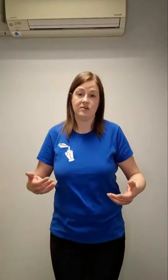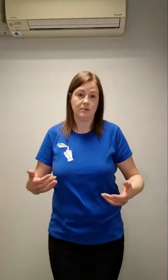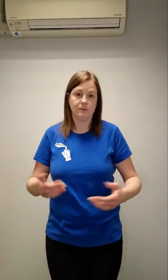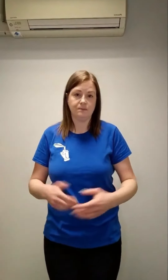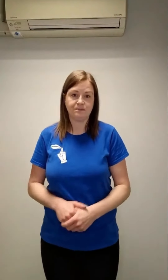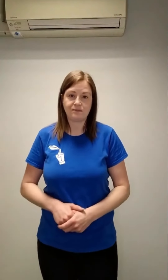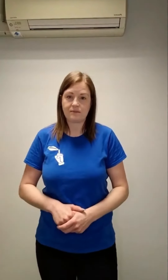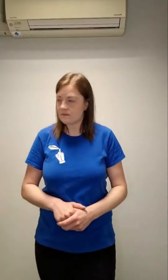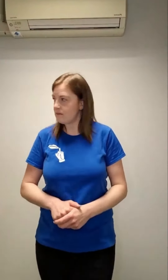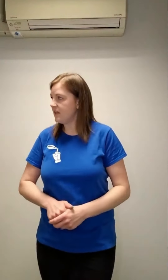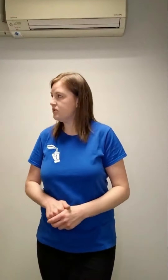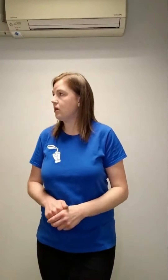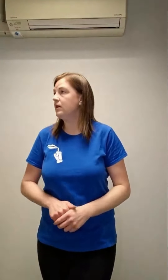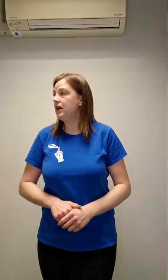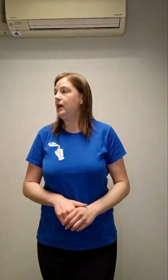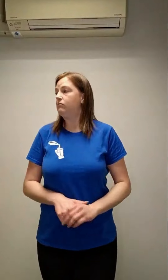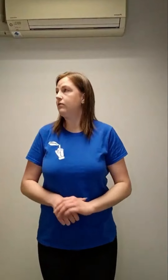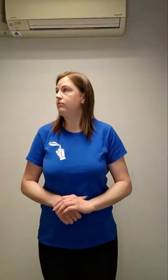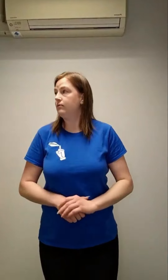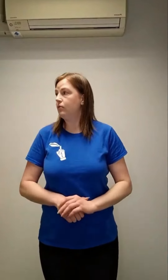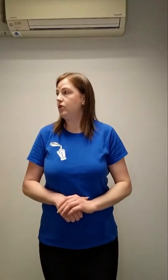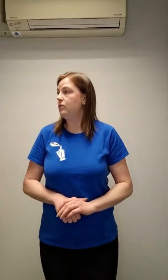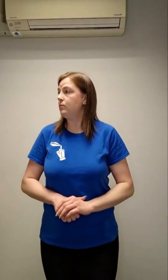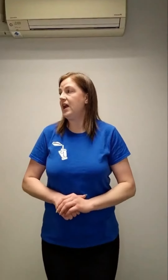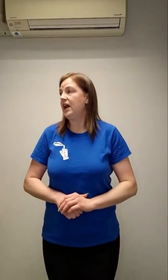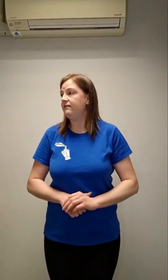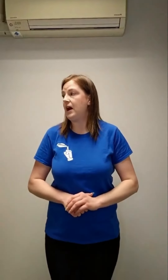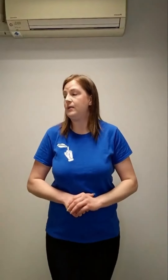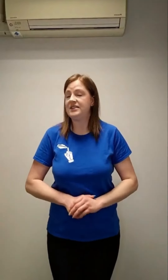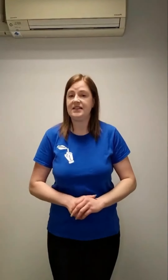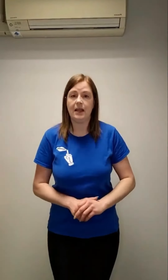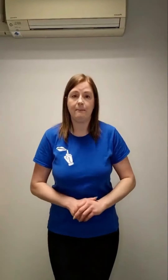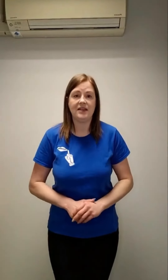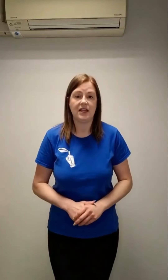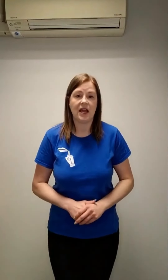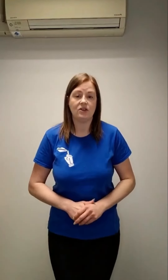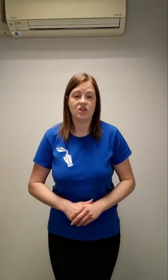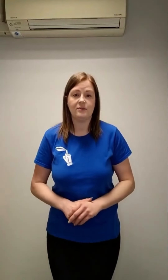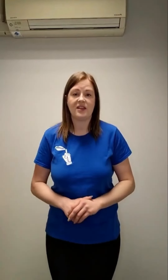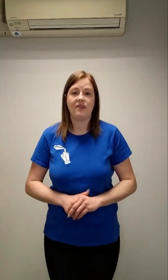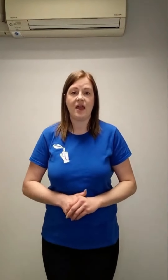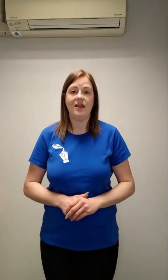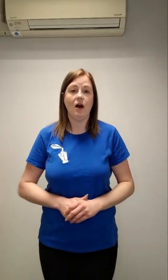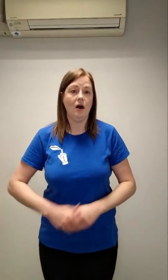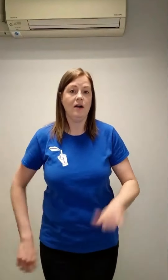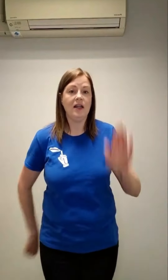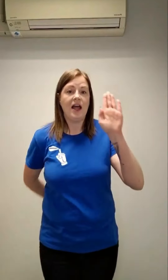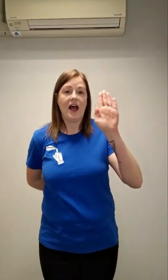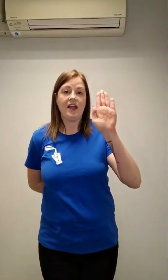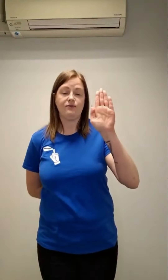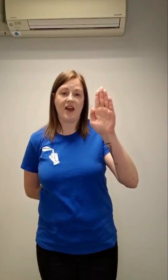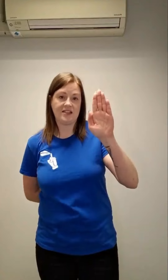possible. So I'll run through them for you. We have our 16 basic hand shapes, and they are a flat